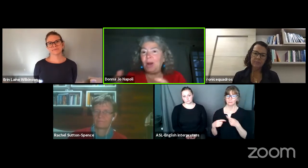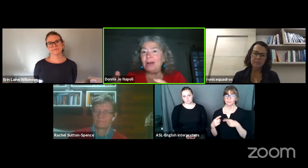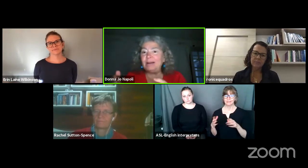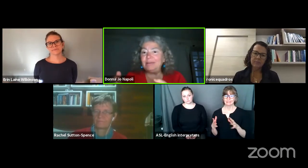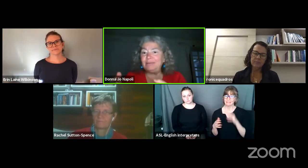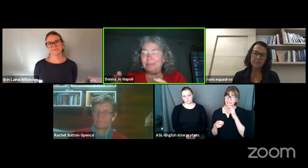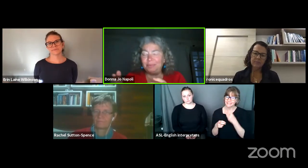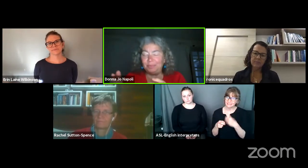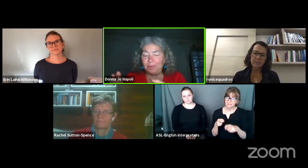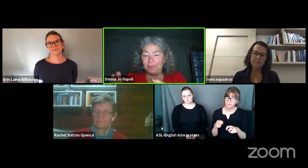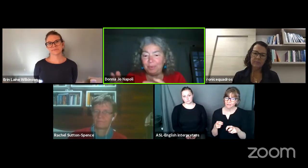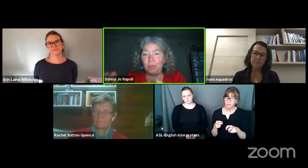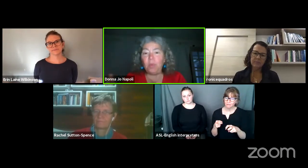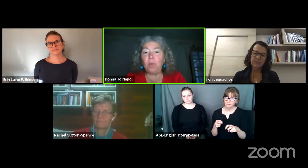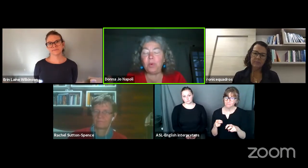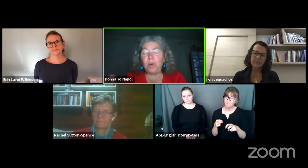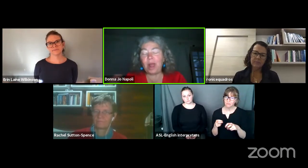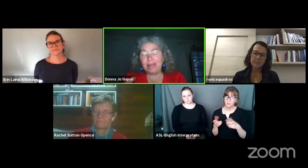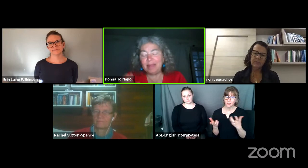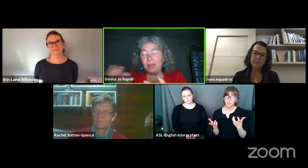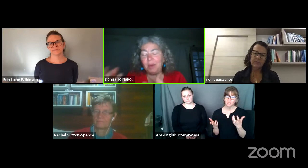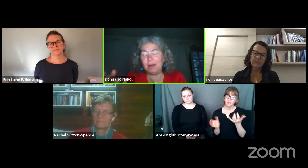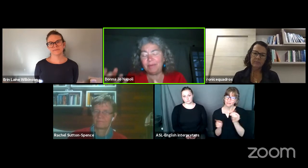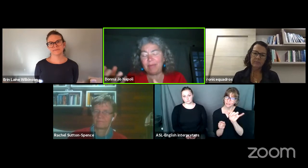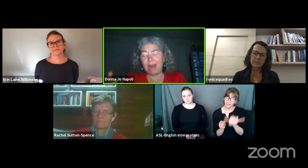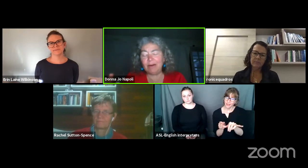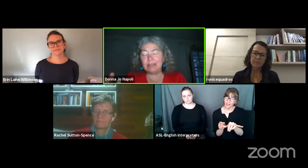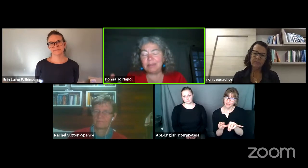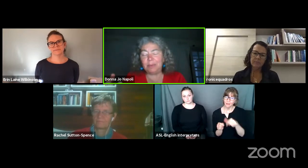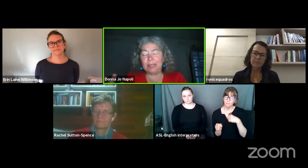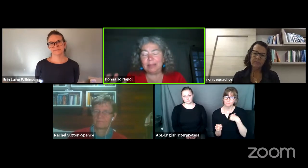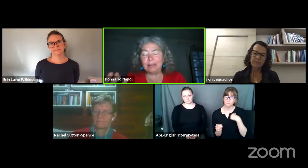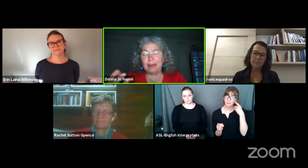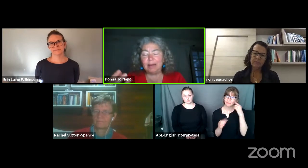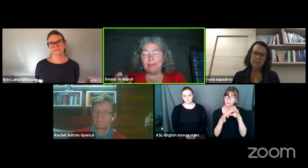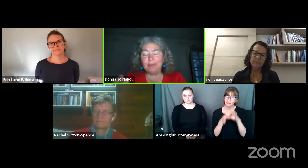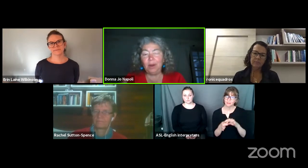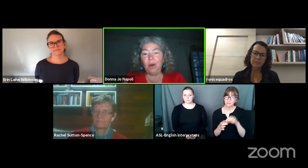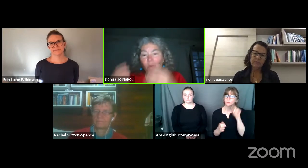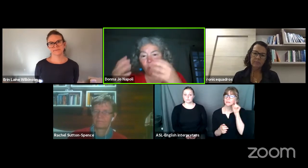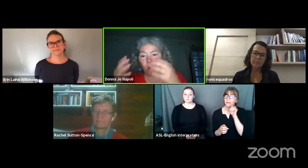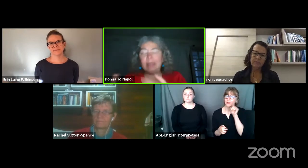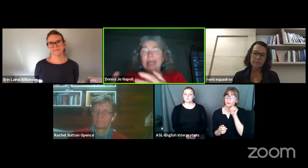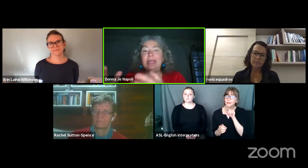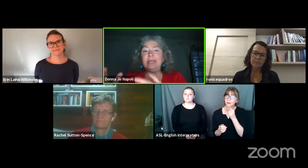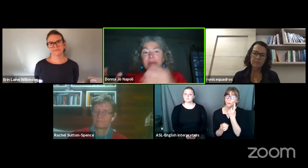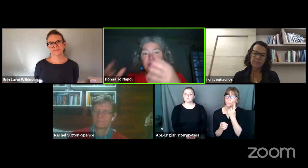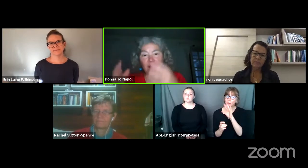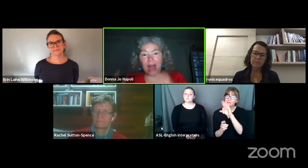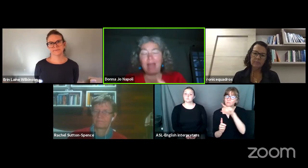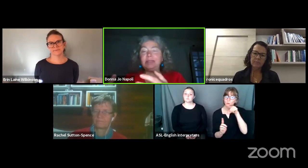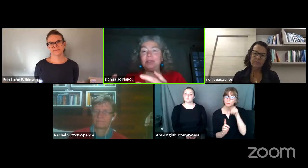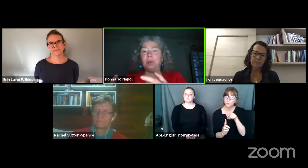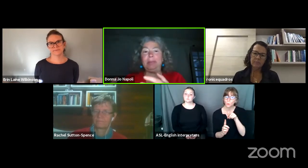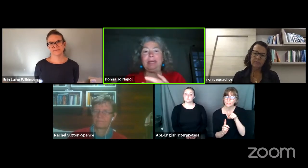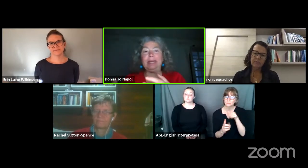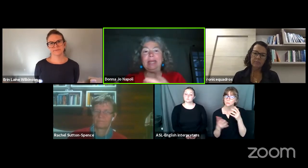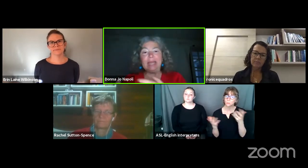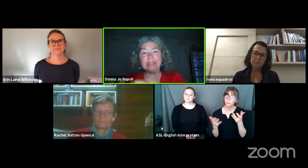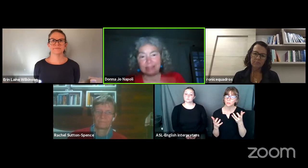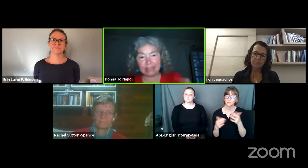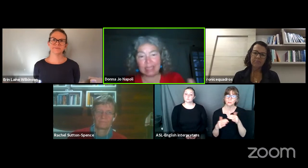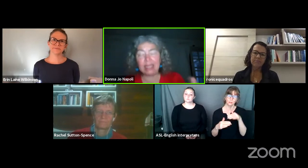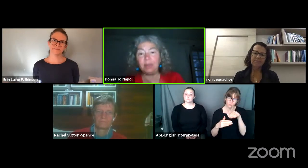That's part of, I think, one of Erin's points of walking in with your eyes